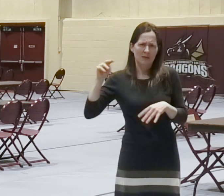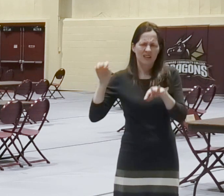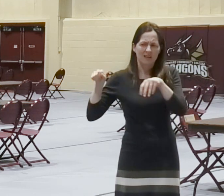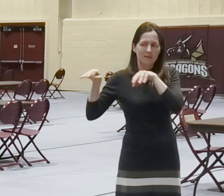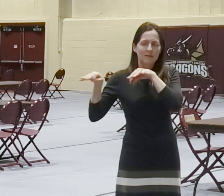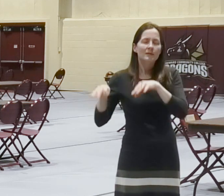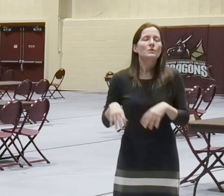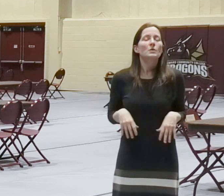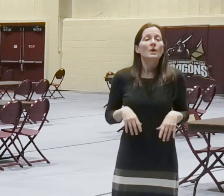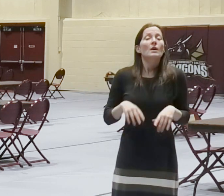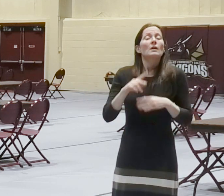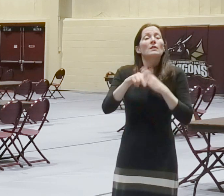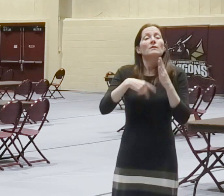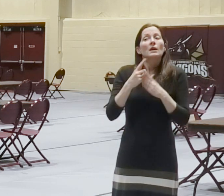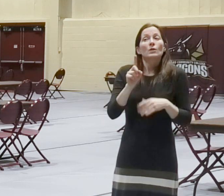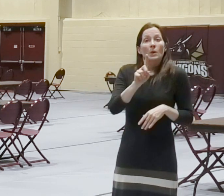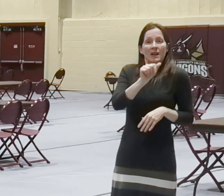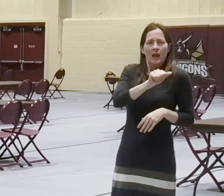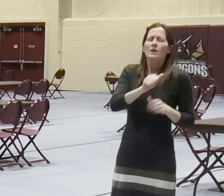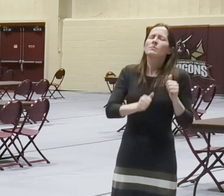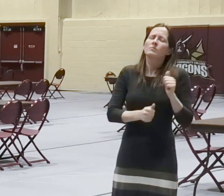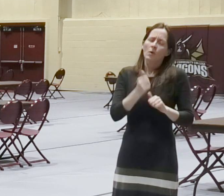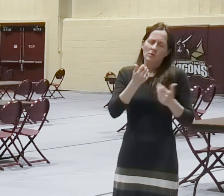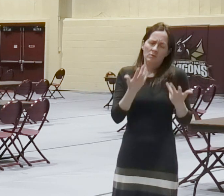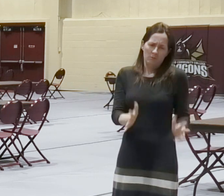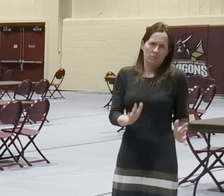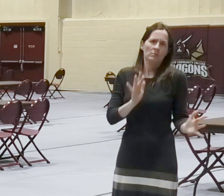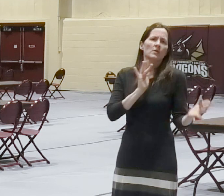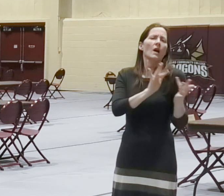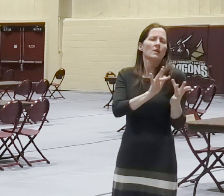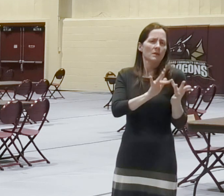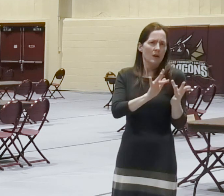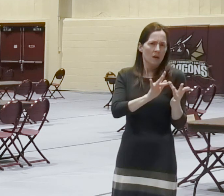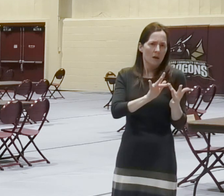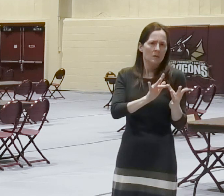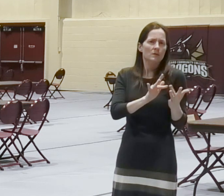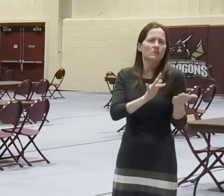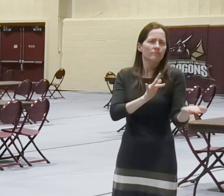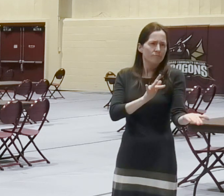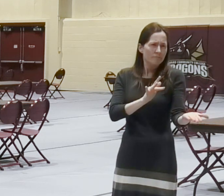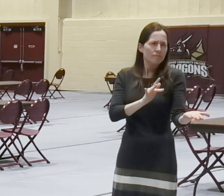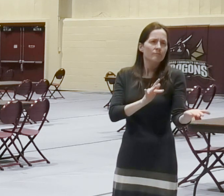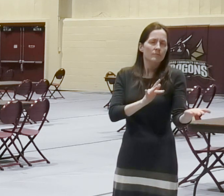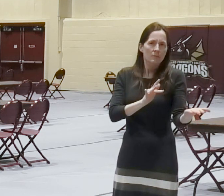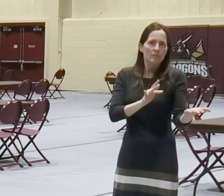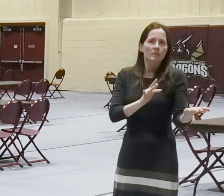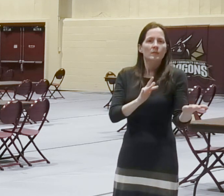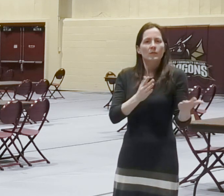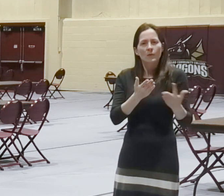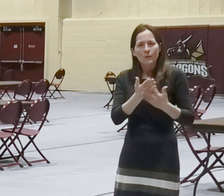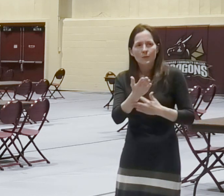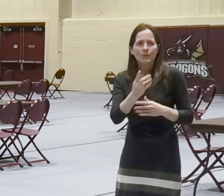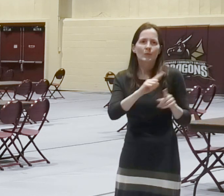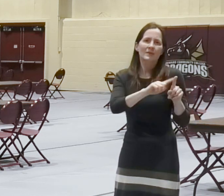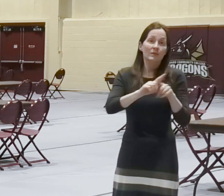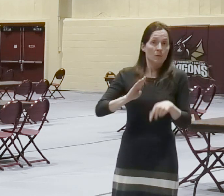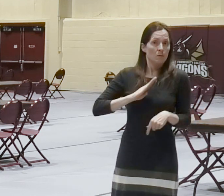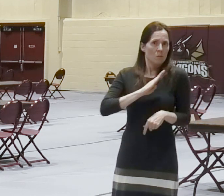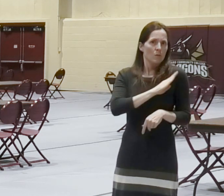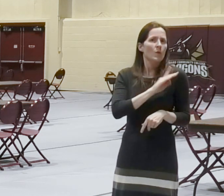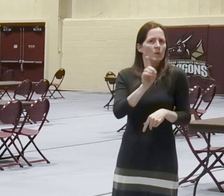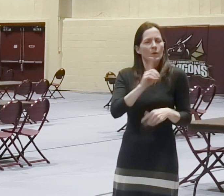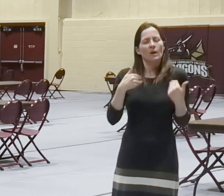1A, most of those individuals have been contacted, many through different boards and where they hold their